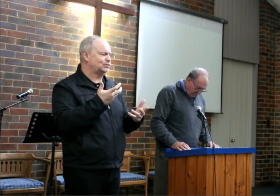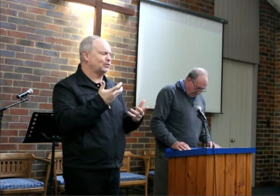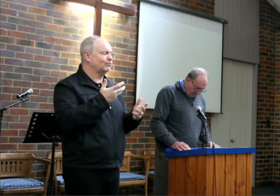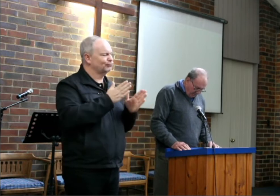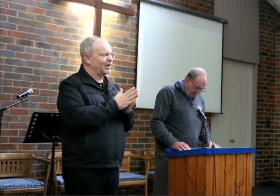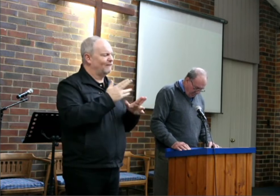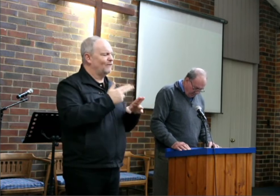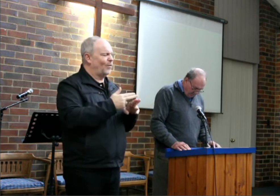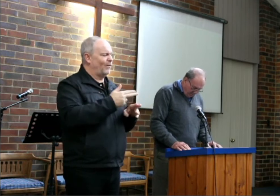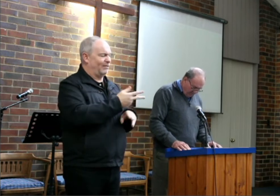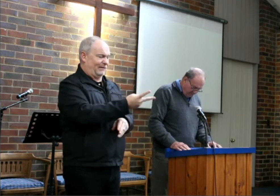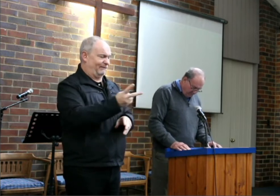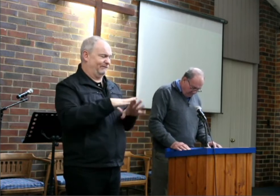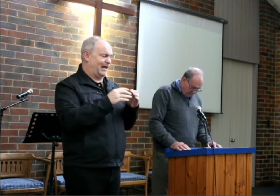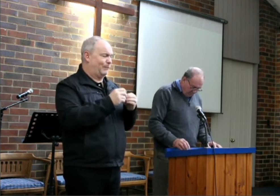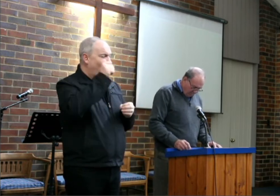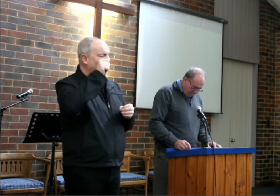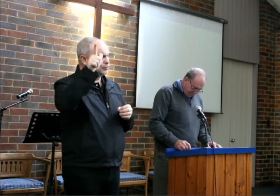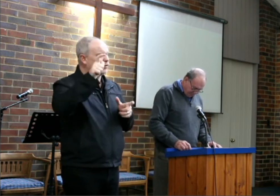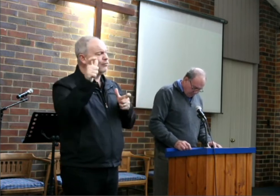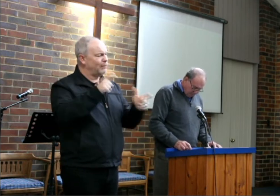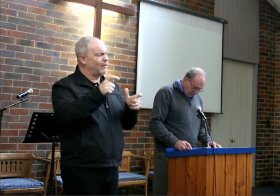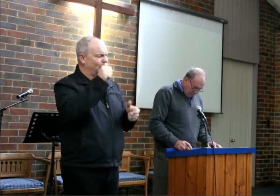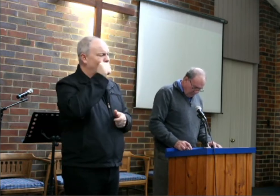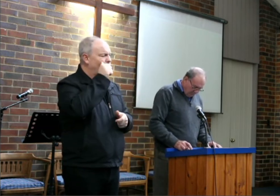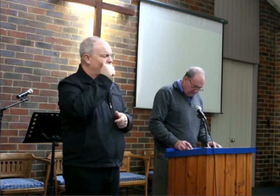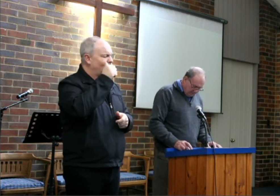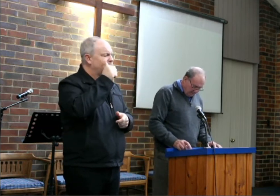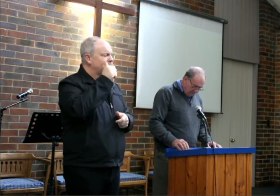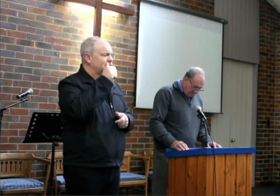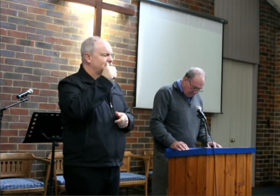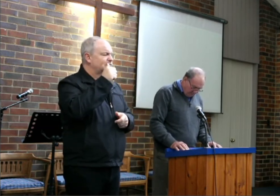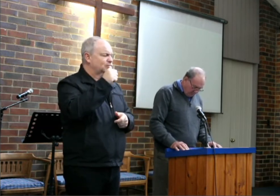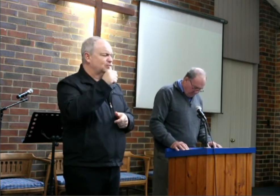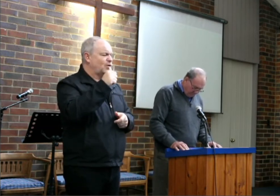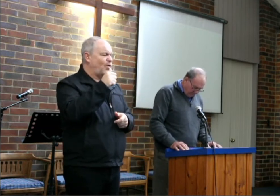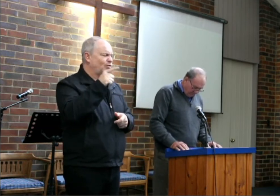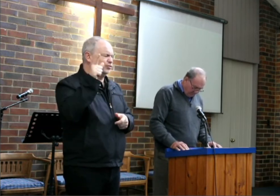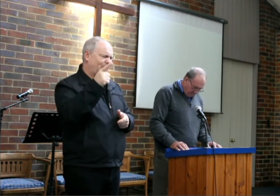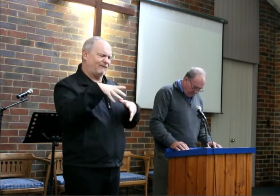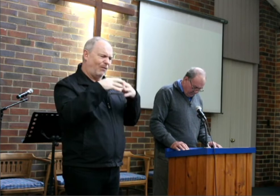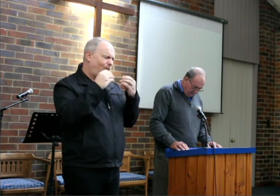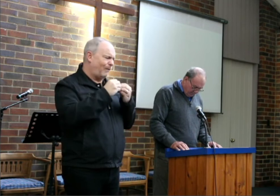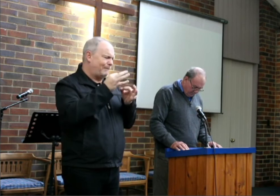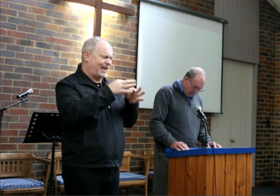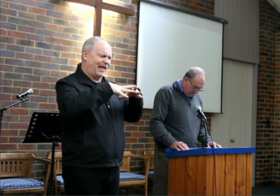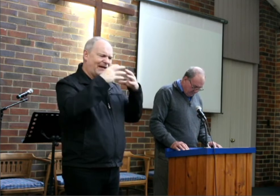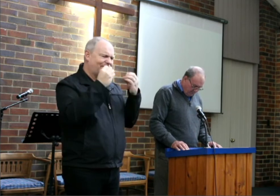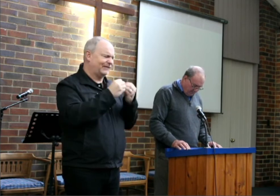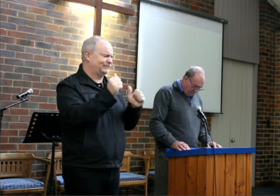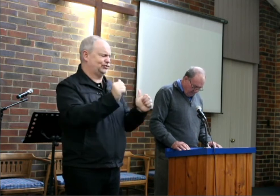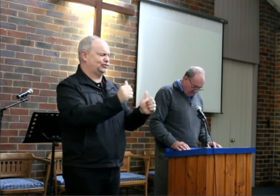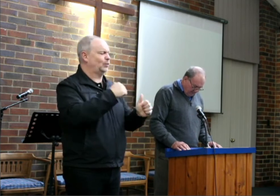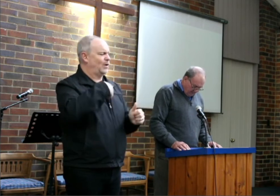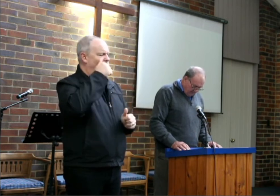We do pray, Father. We know that you have everything under control, and you knit us together in our mother's wombs, Father, and that we just pray